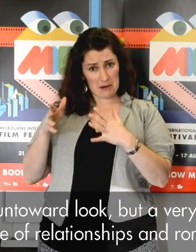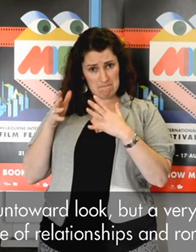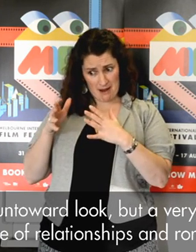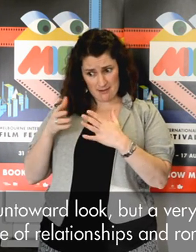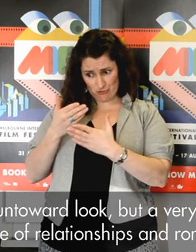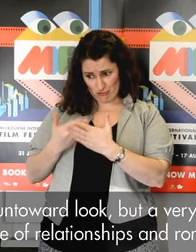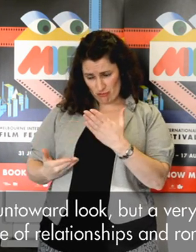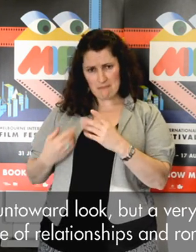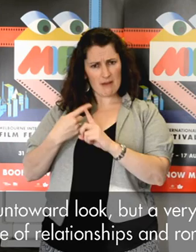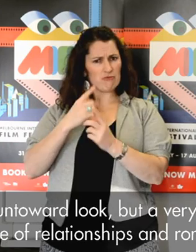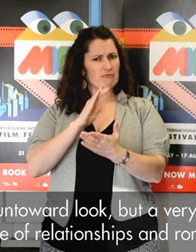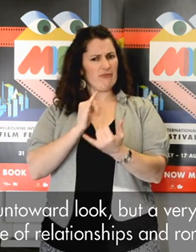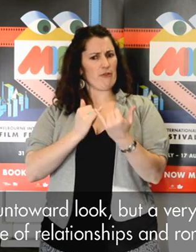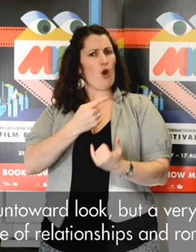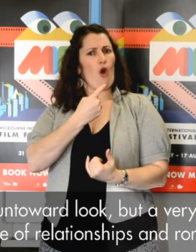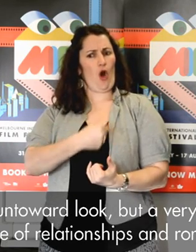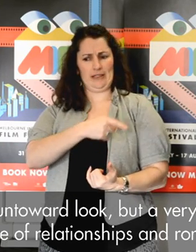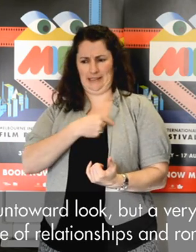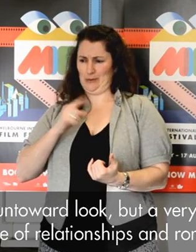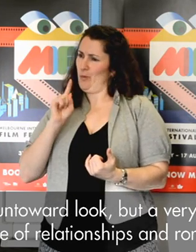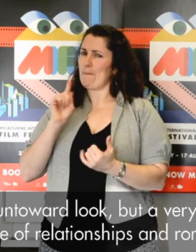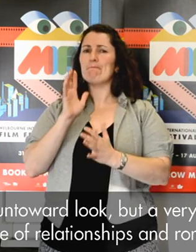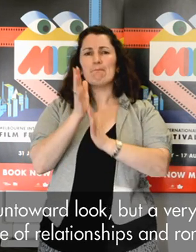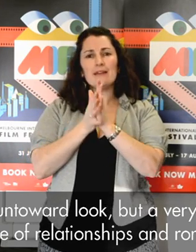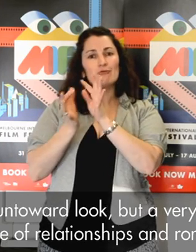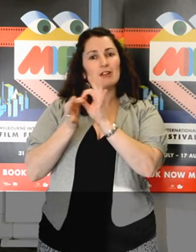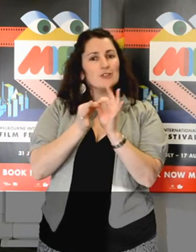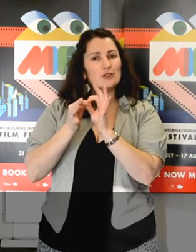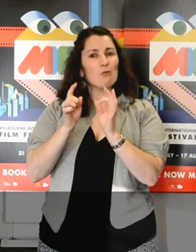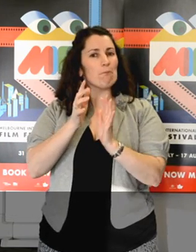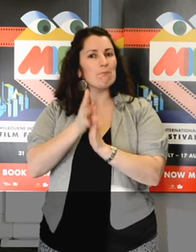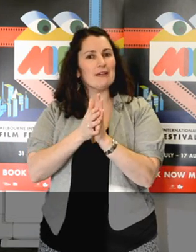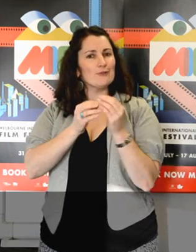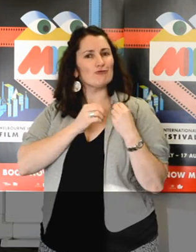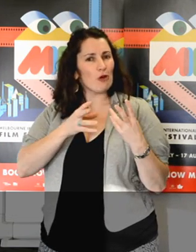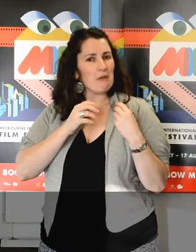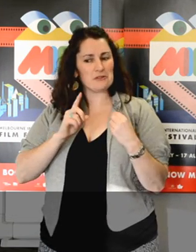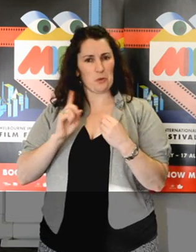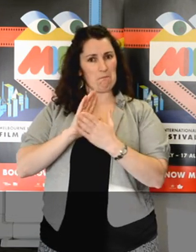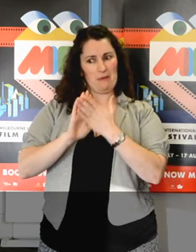at the nature of relationships and romance and their worth to a person.